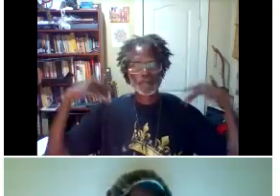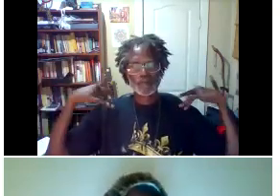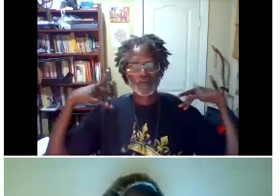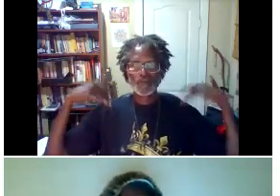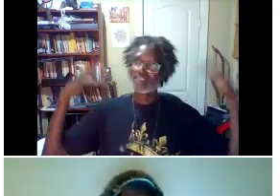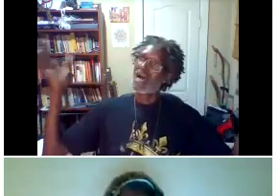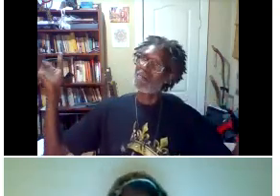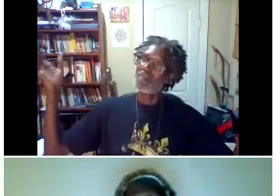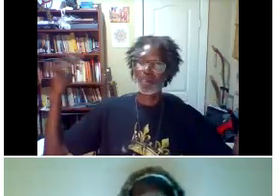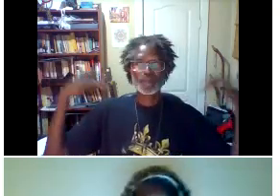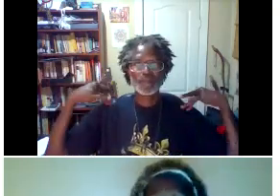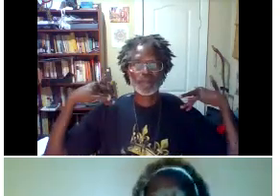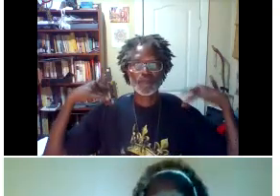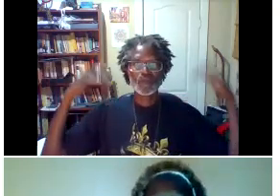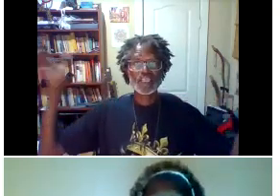What's up?